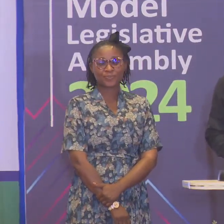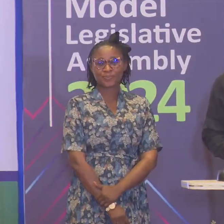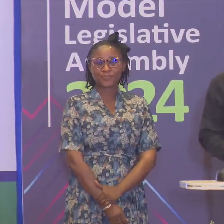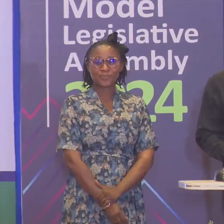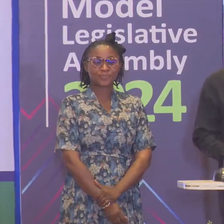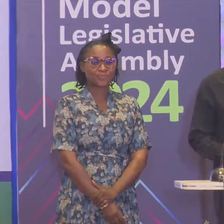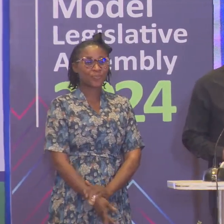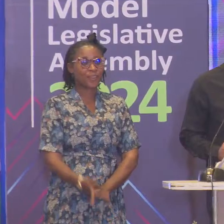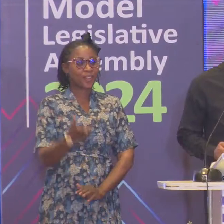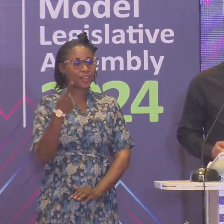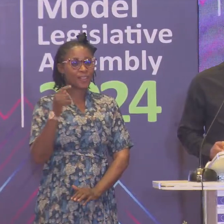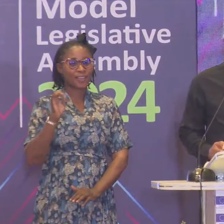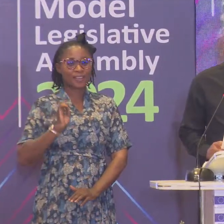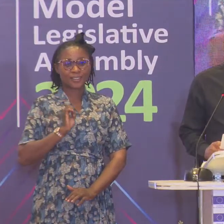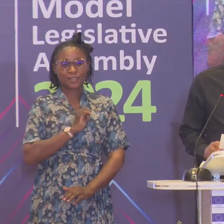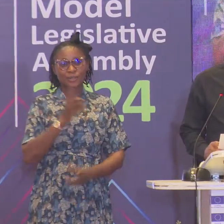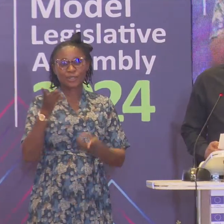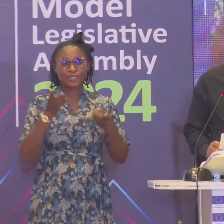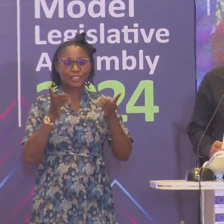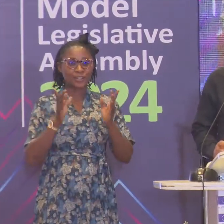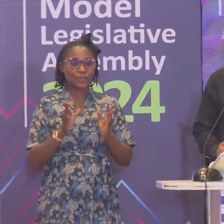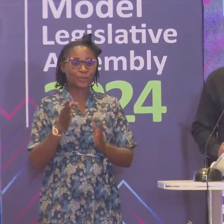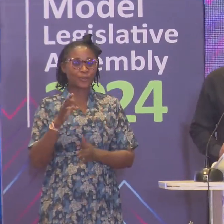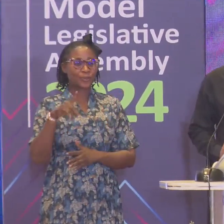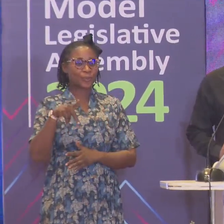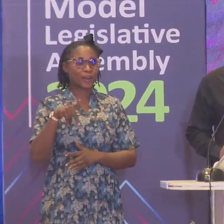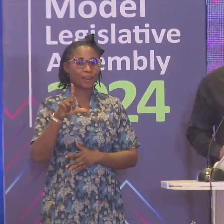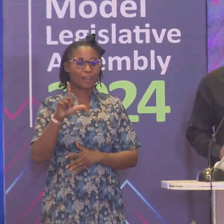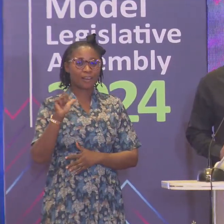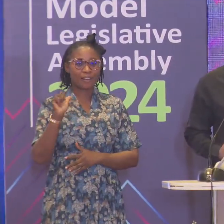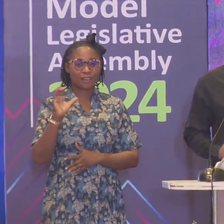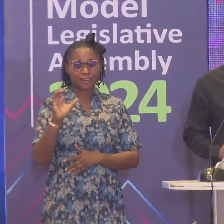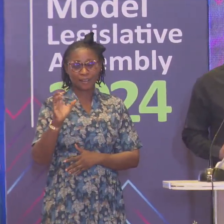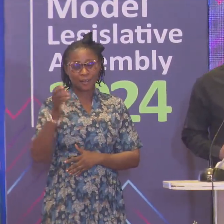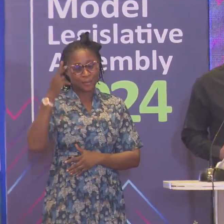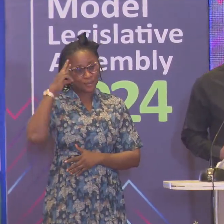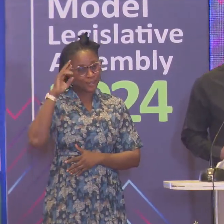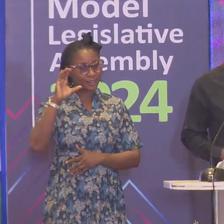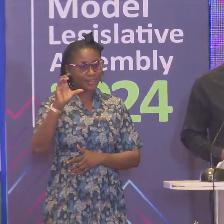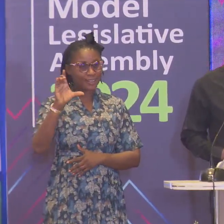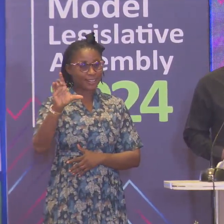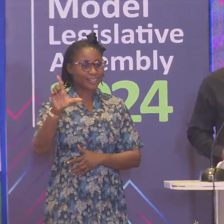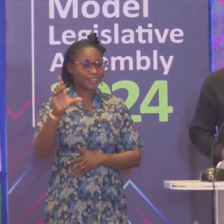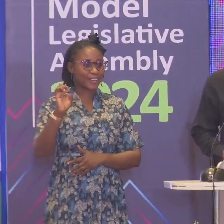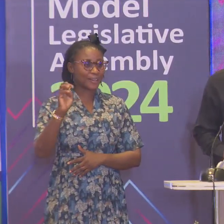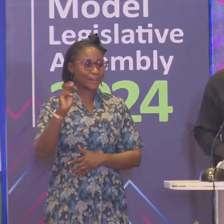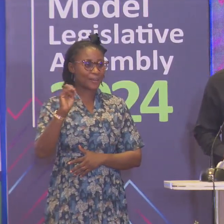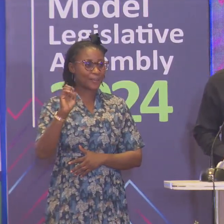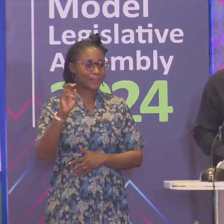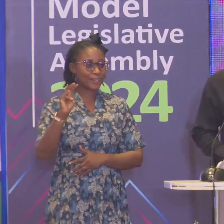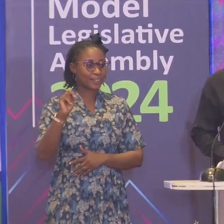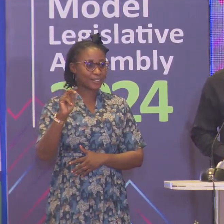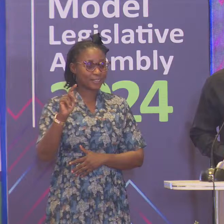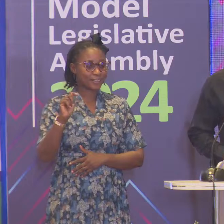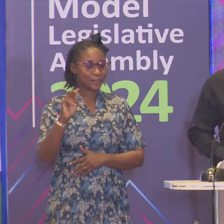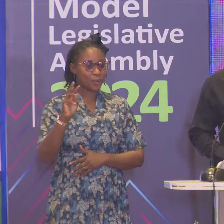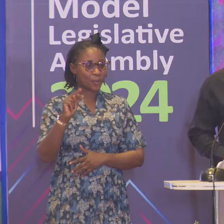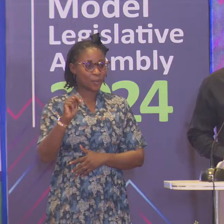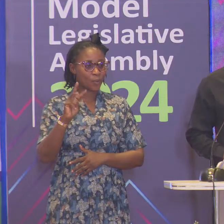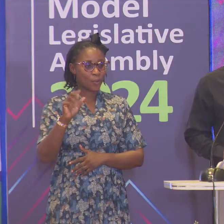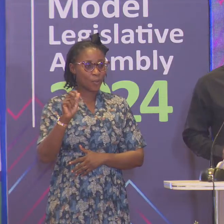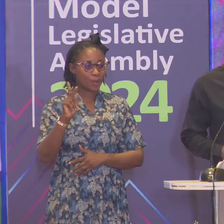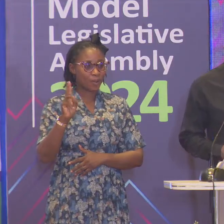The Executive Director of Plac, Mr. Clement Wankwo, the